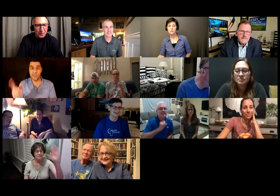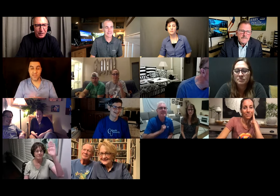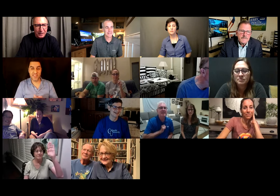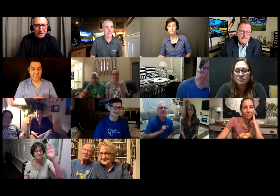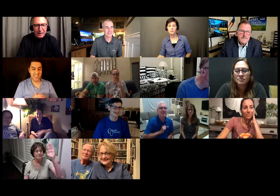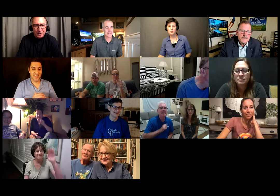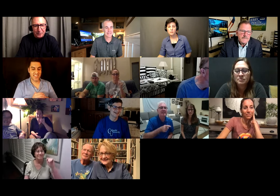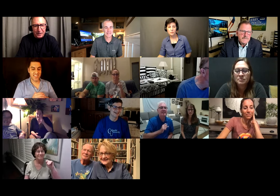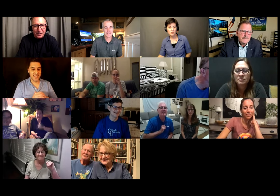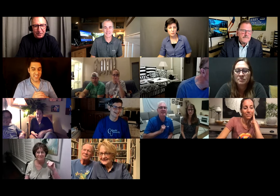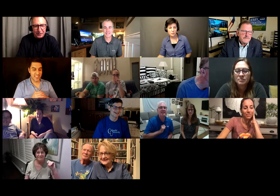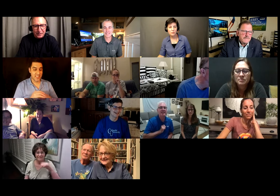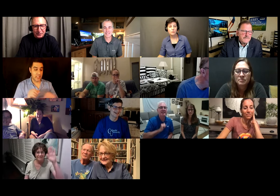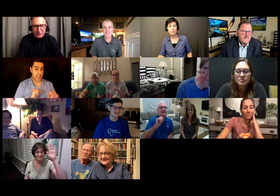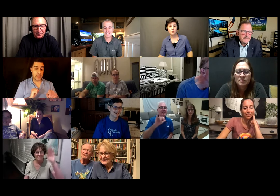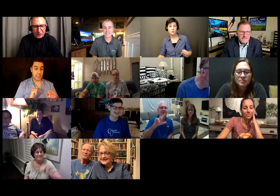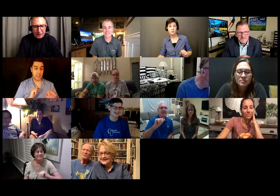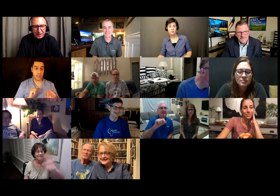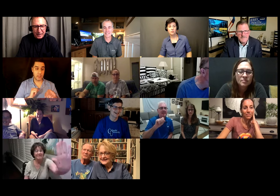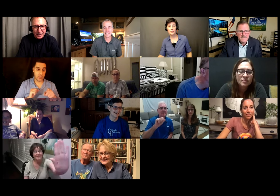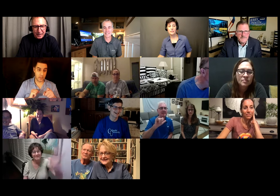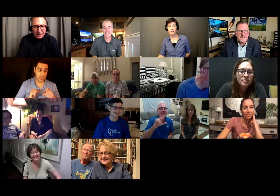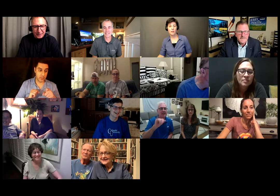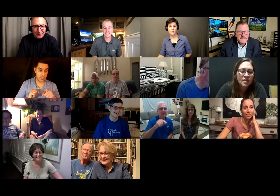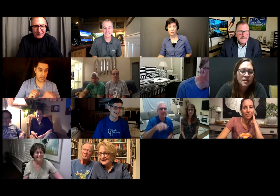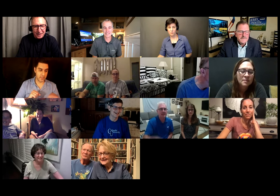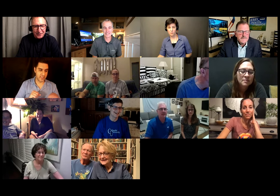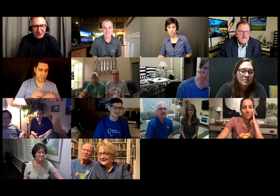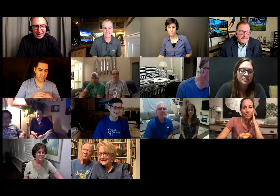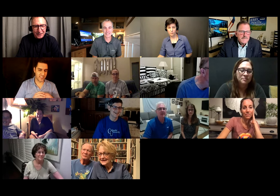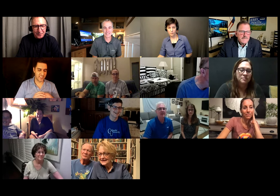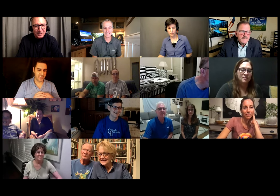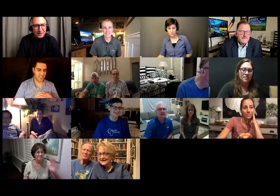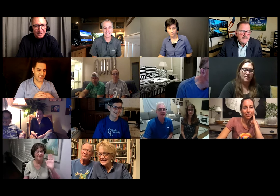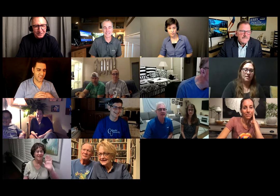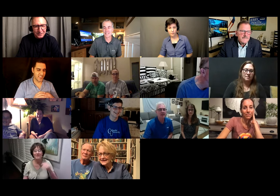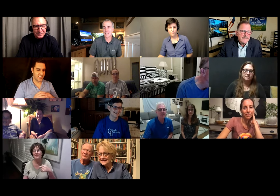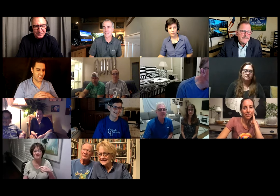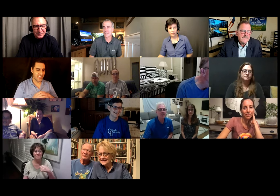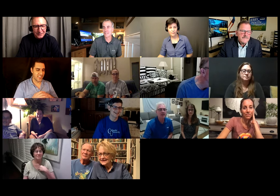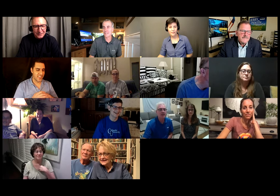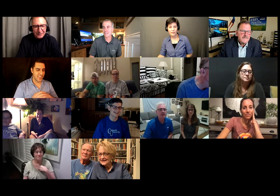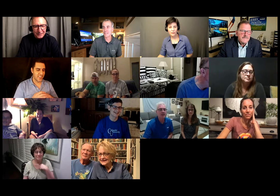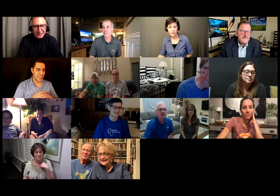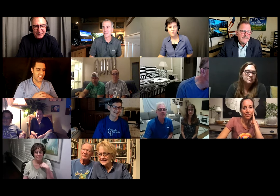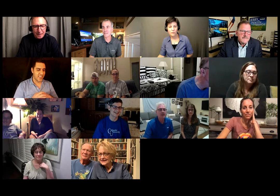So anyone out there have a last question for Jerry? Sylvia's got her hand up. Yeah.